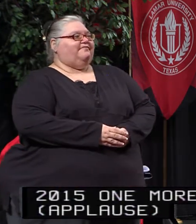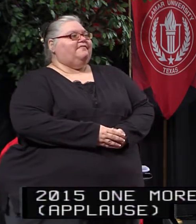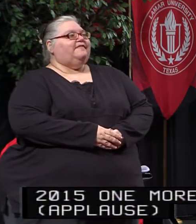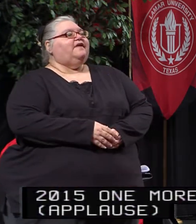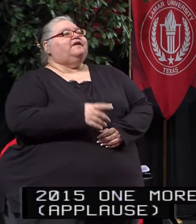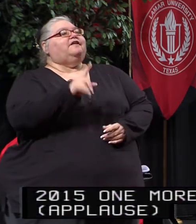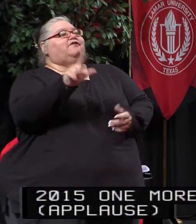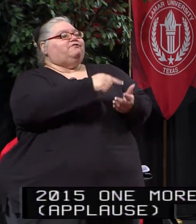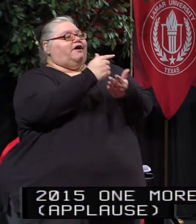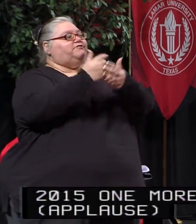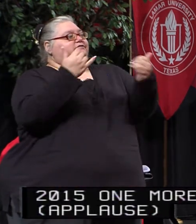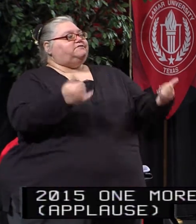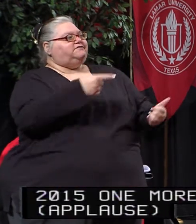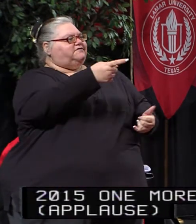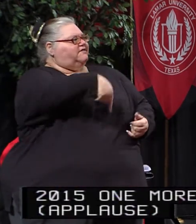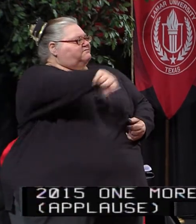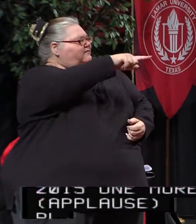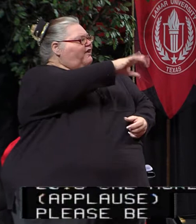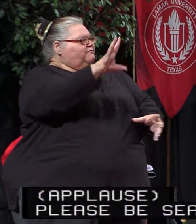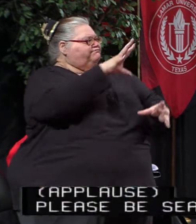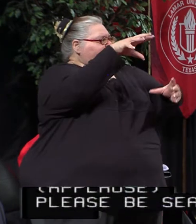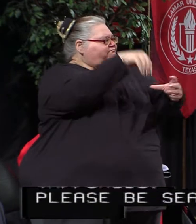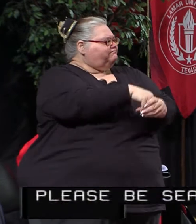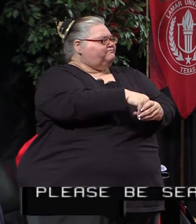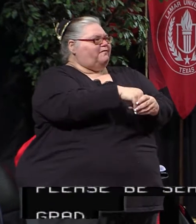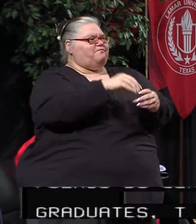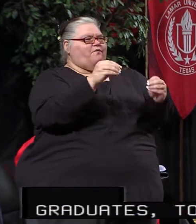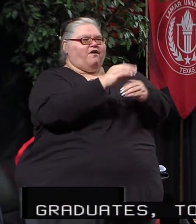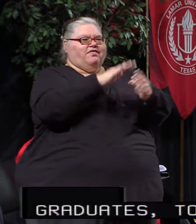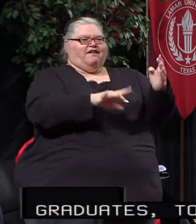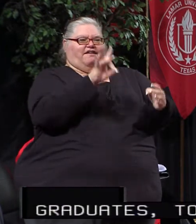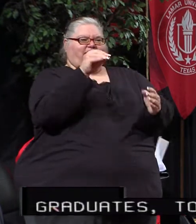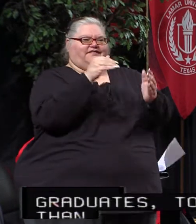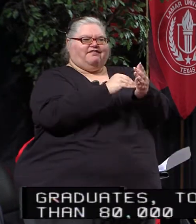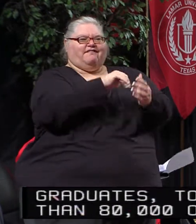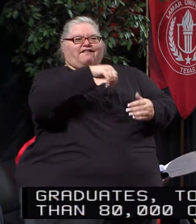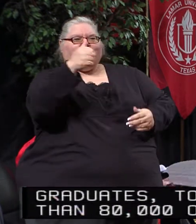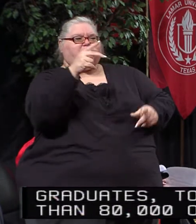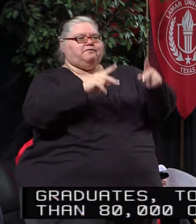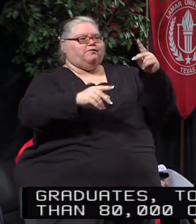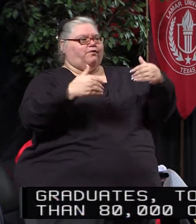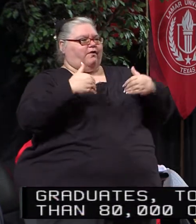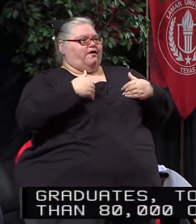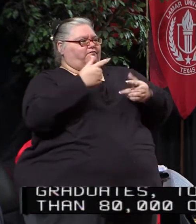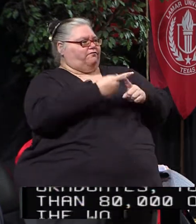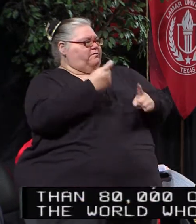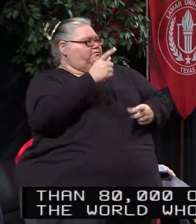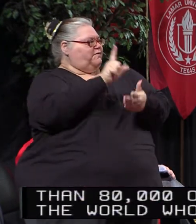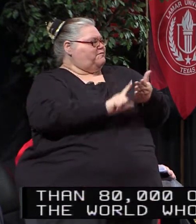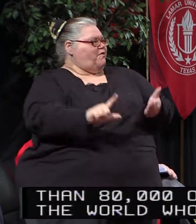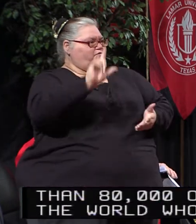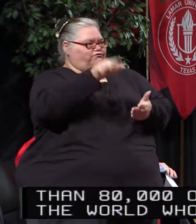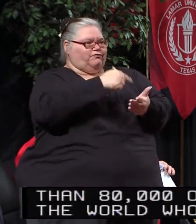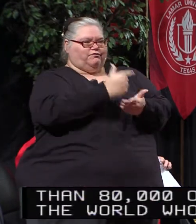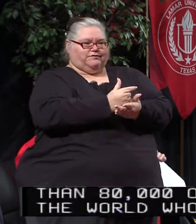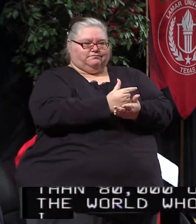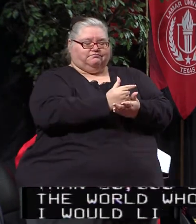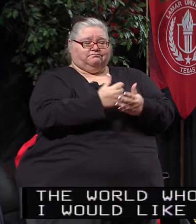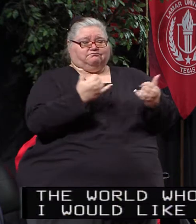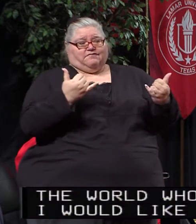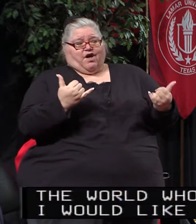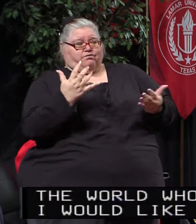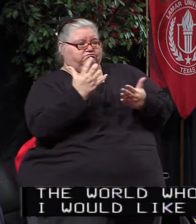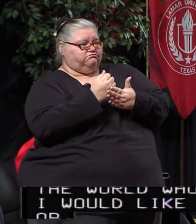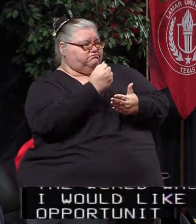Graduates, today you join more than 80,000 others throughout the world who are Lamar alumni. I would like to take this opportunity